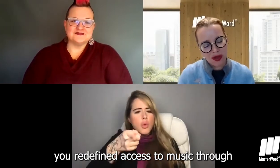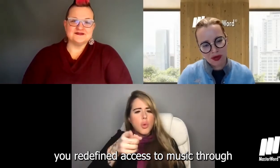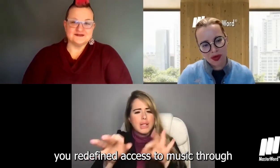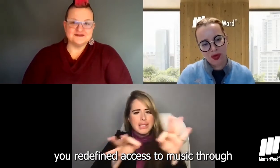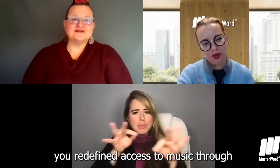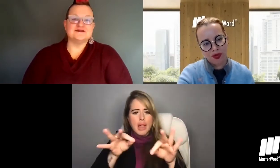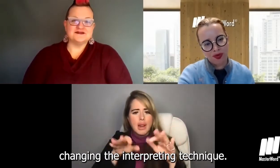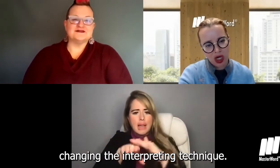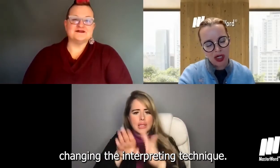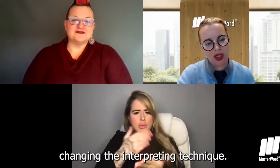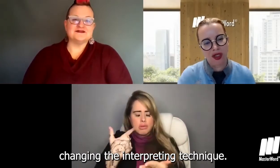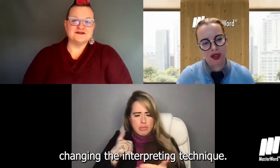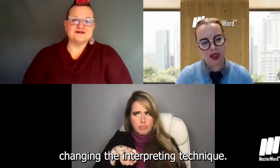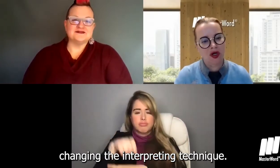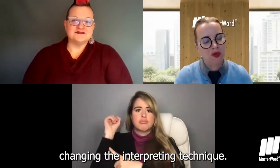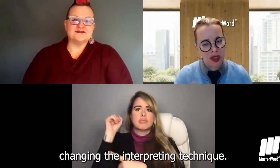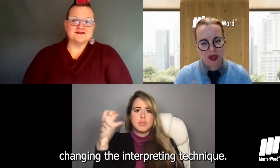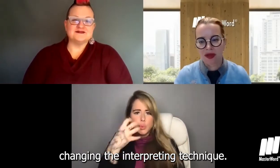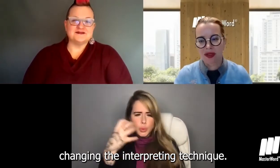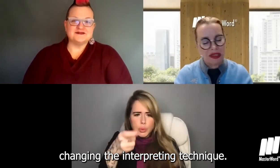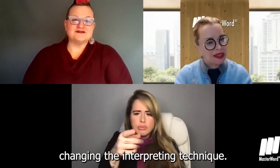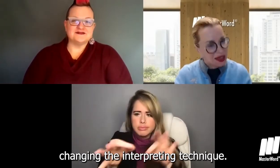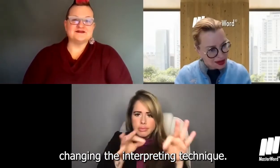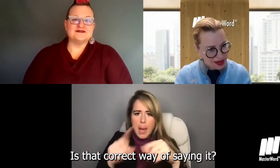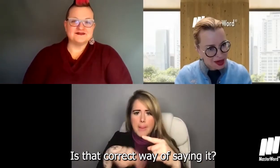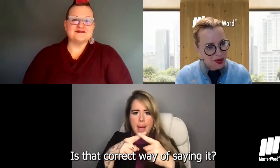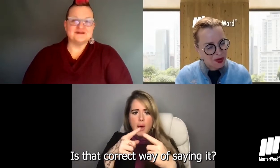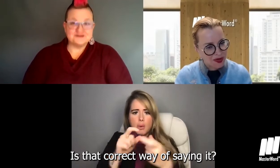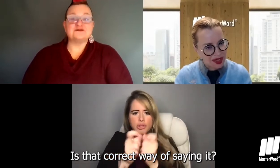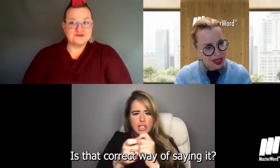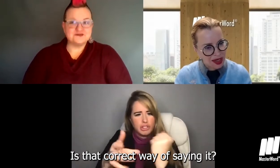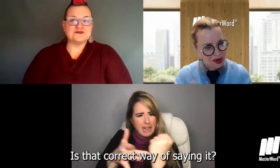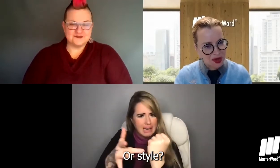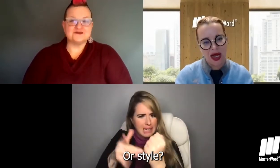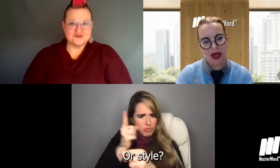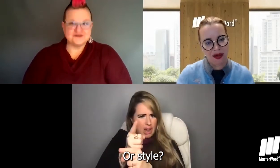through changing the interpreting technique. Is that correct way of saying it or style?